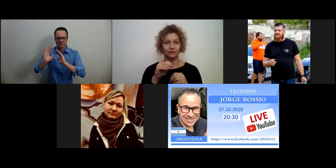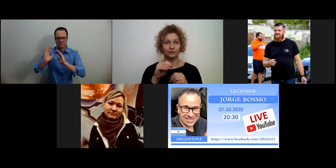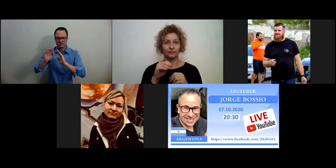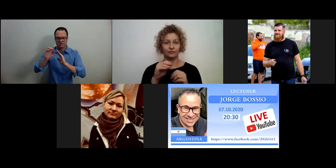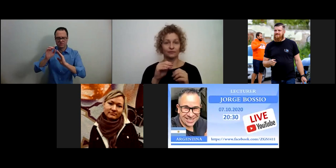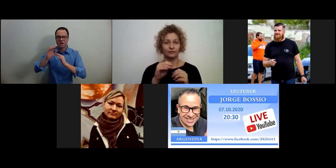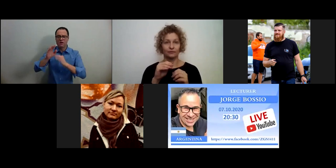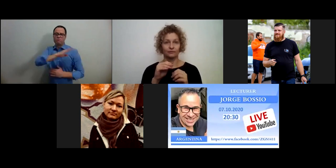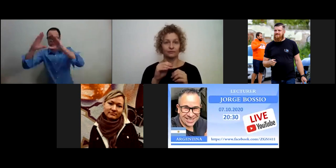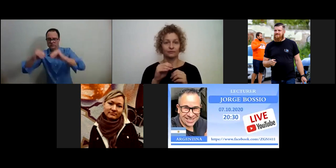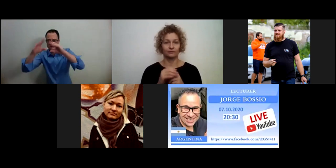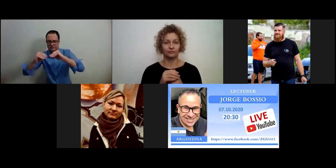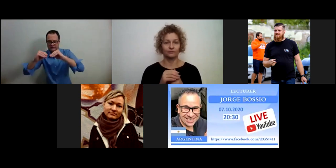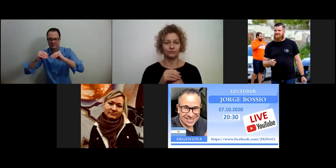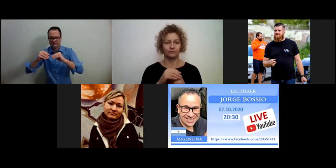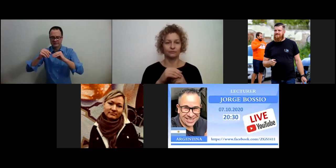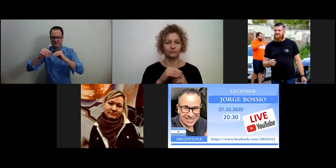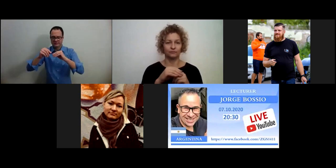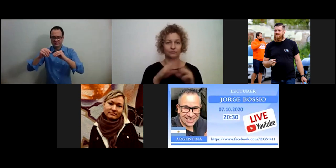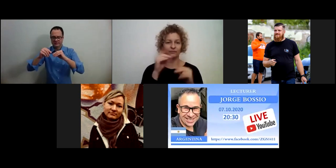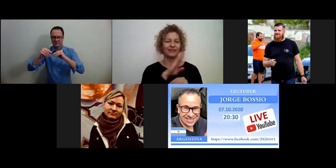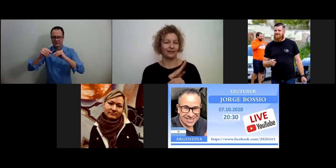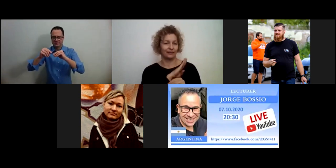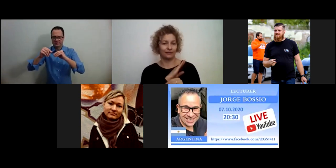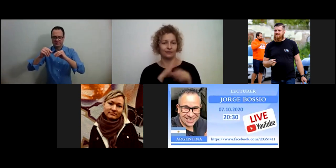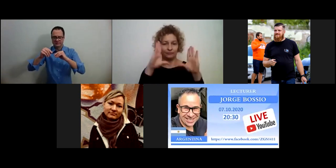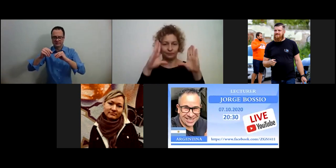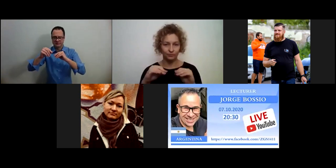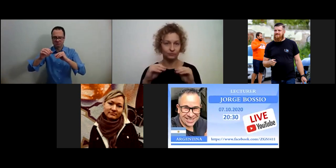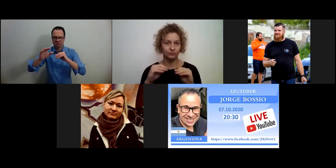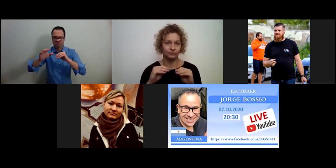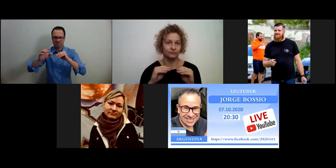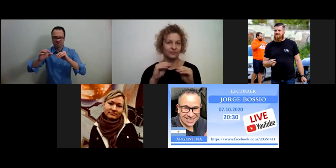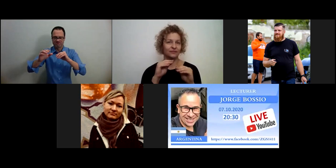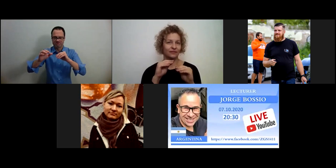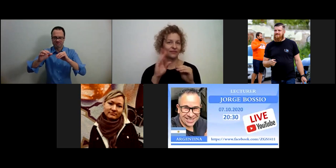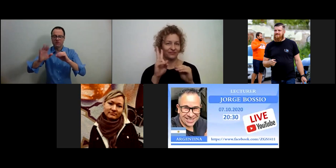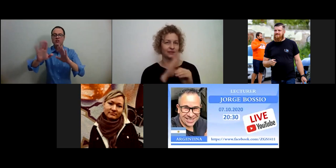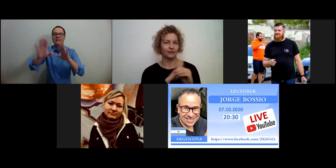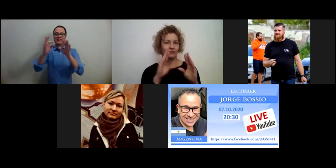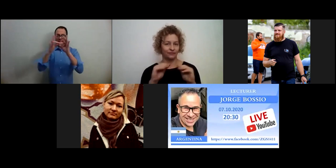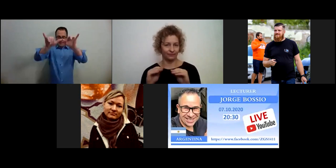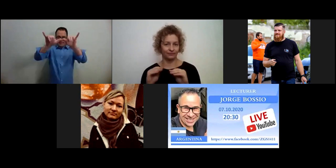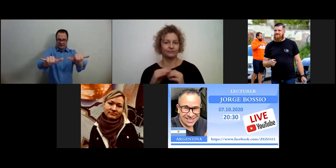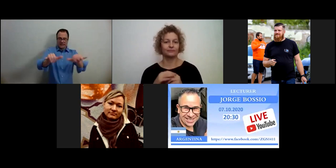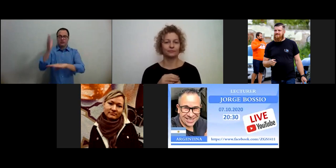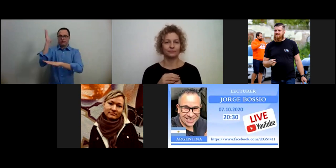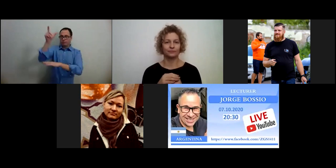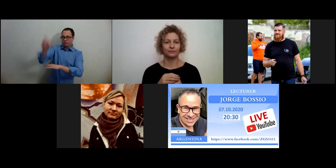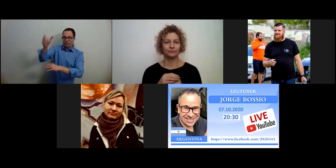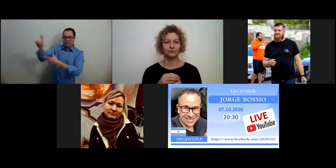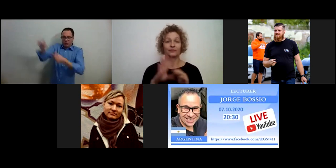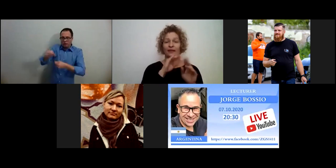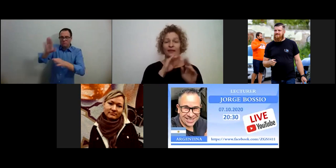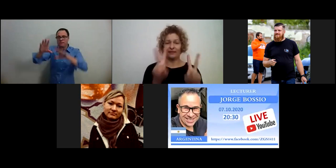All presenters, please turn off your camera. Bruno, you as well.